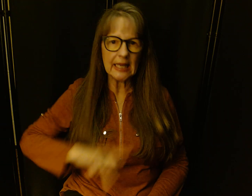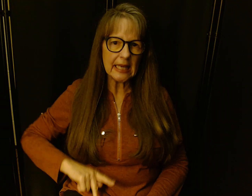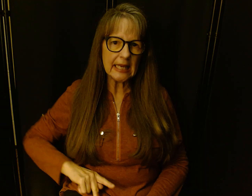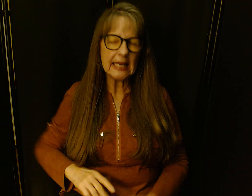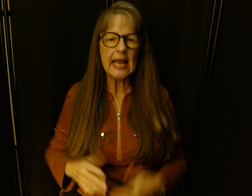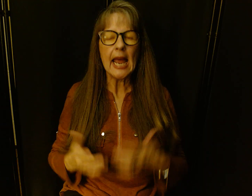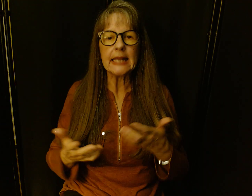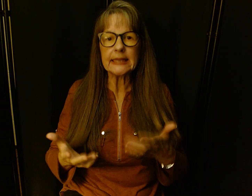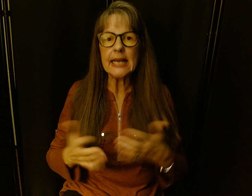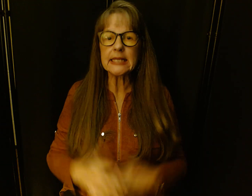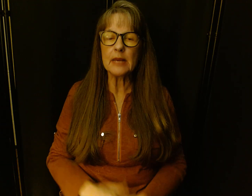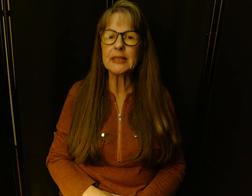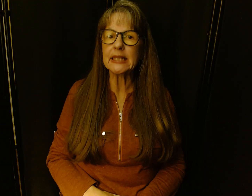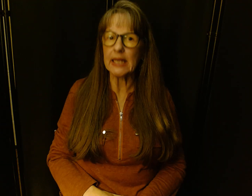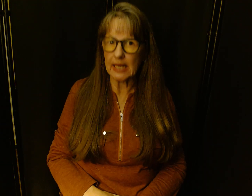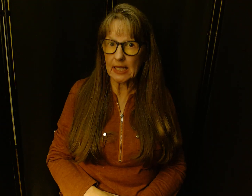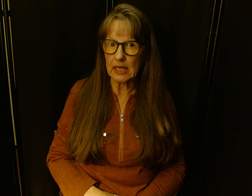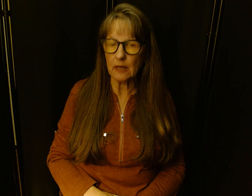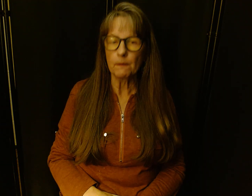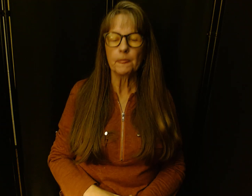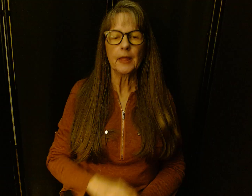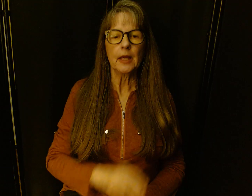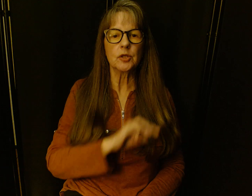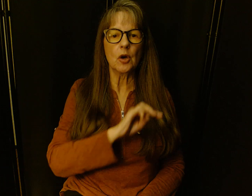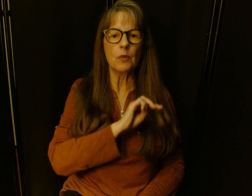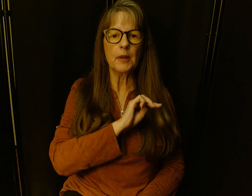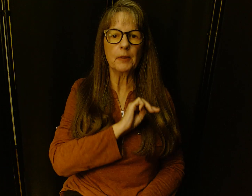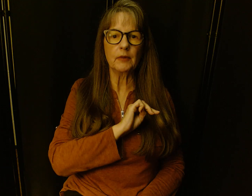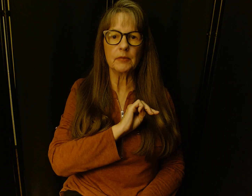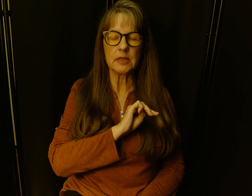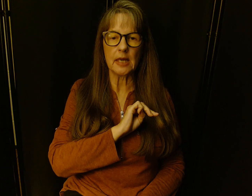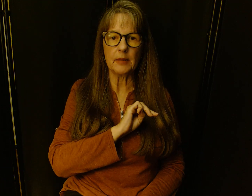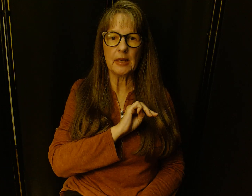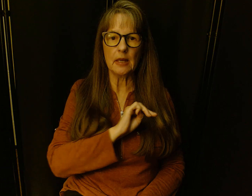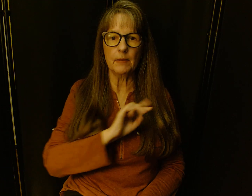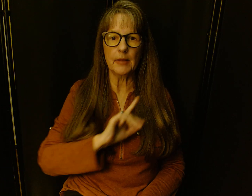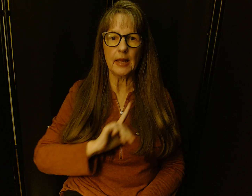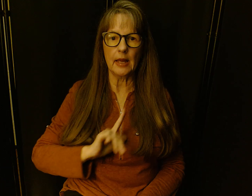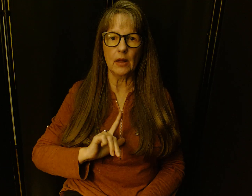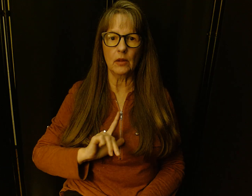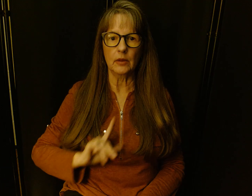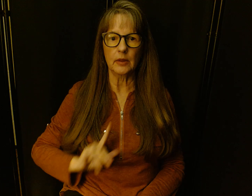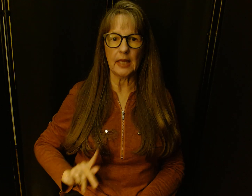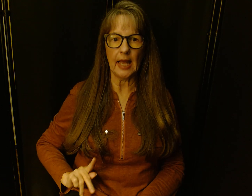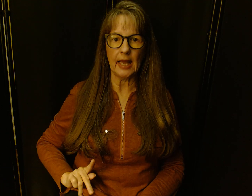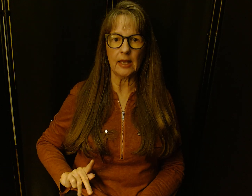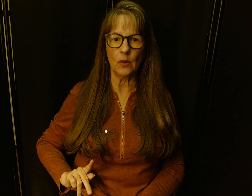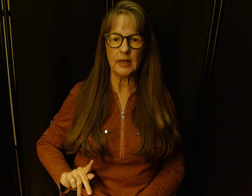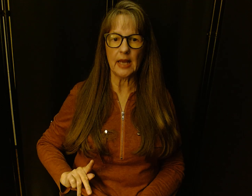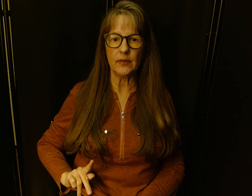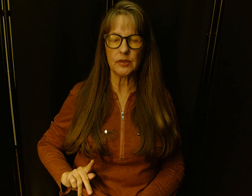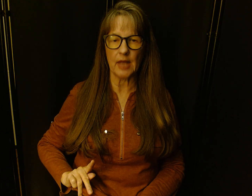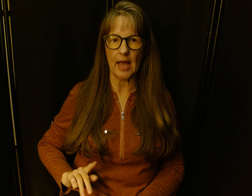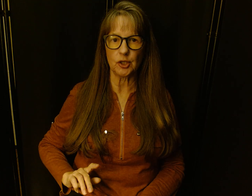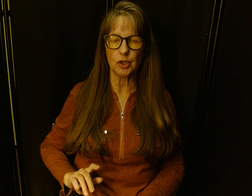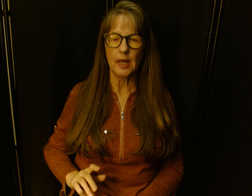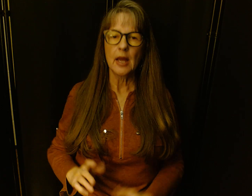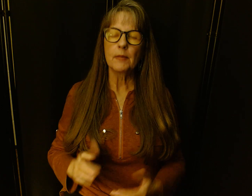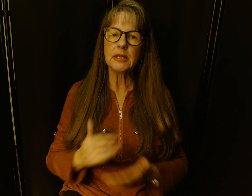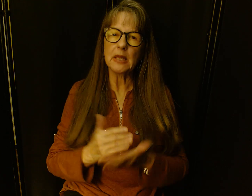King, and his last name is King. So people have given the sign of MLK going down the sash. But some people